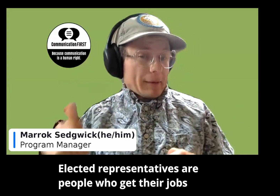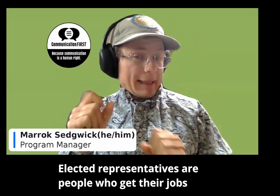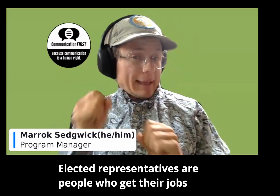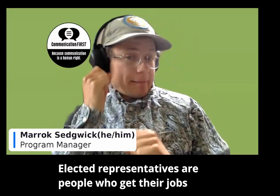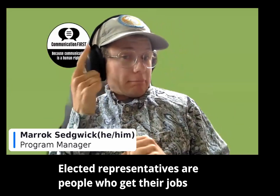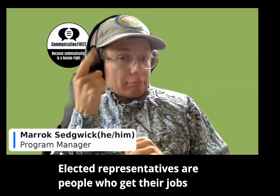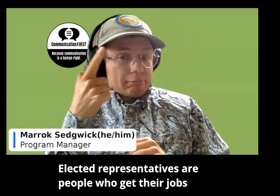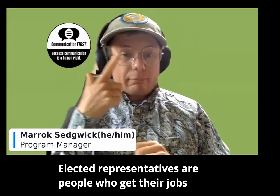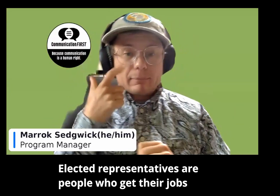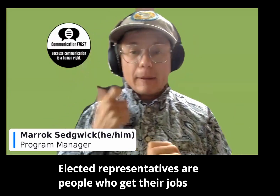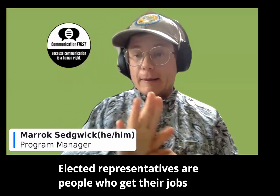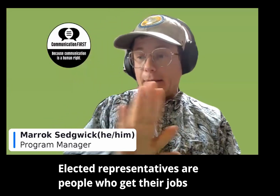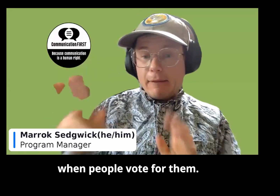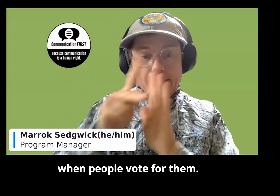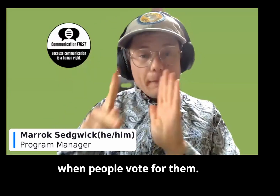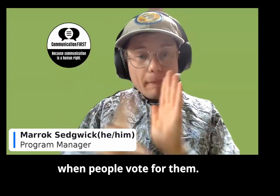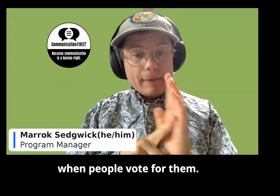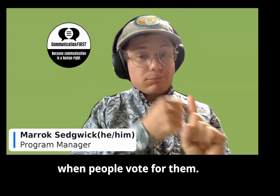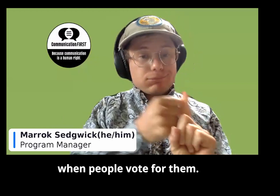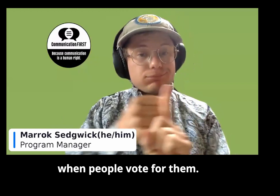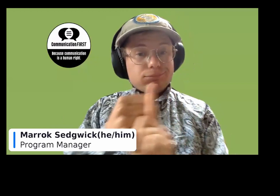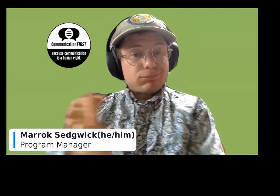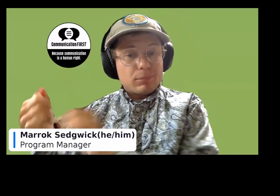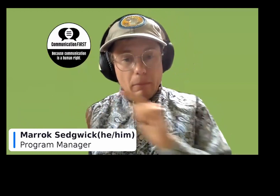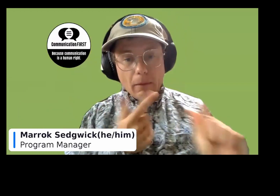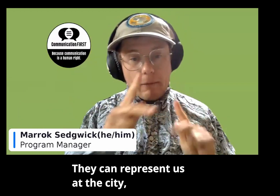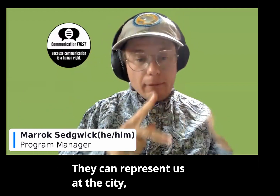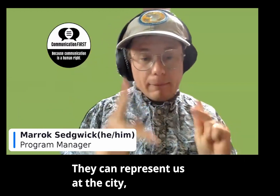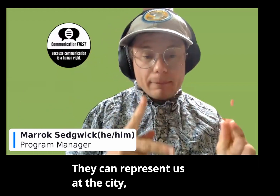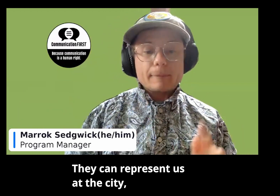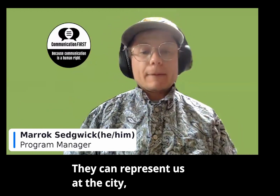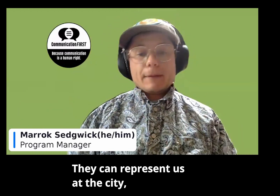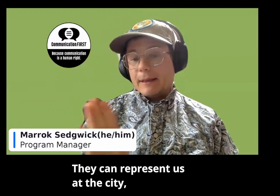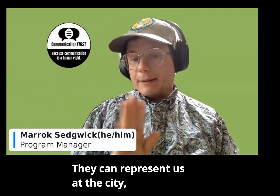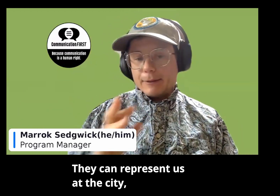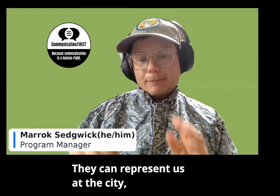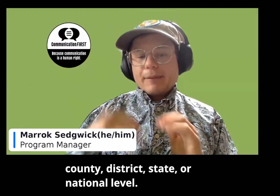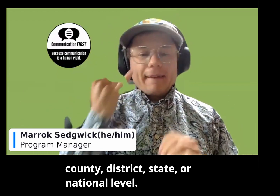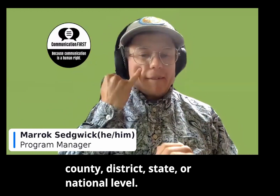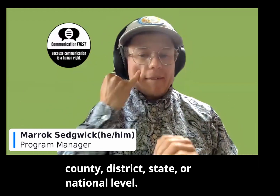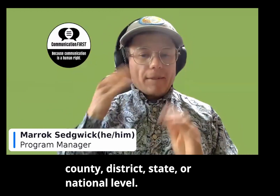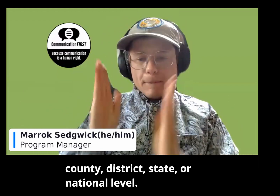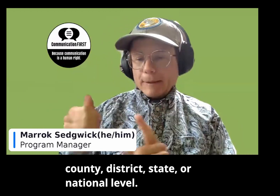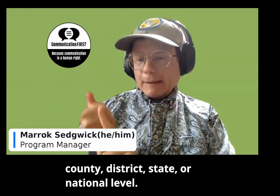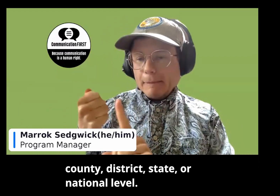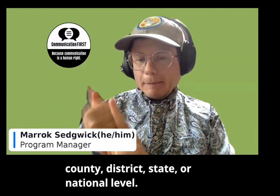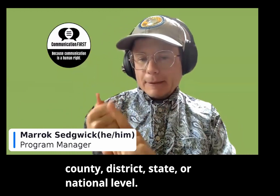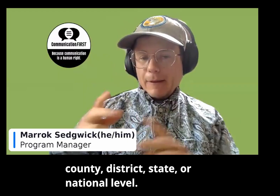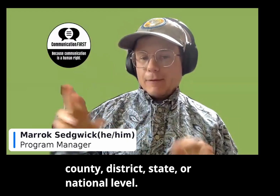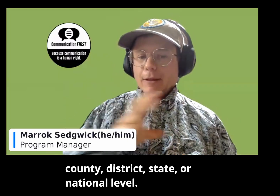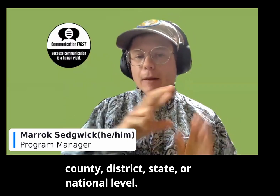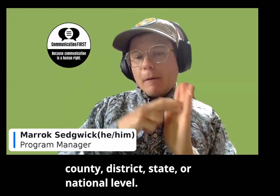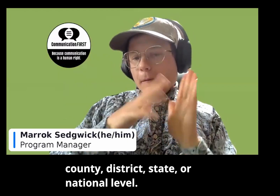Elected representatives are people who get their jobs when people vote for them. They can represent us at the city, county,